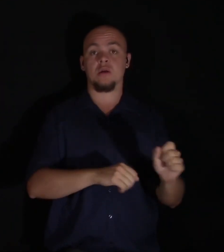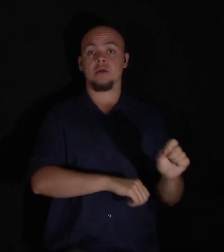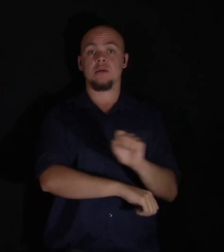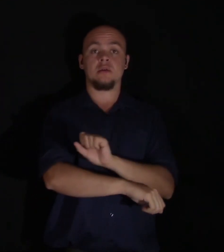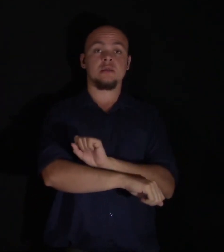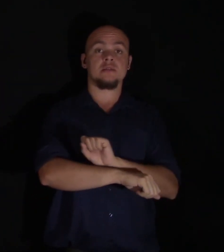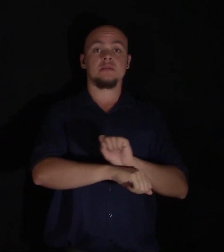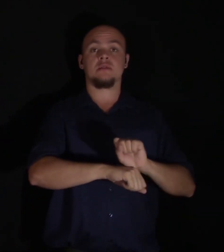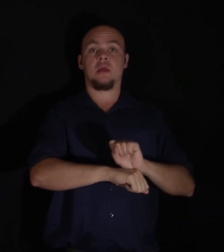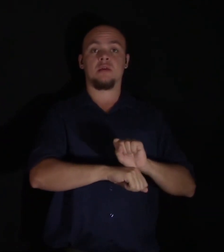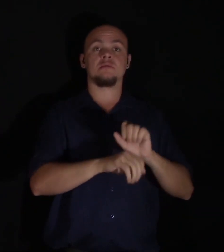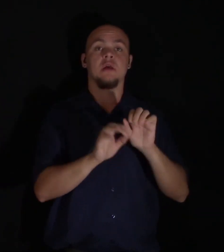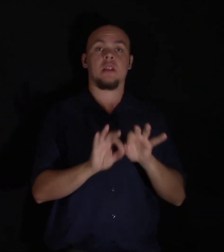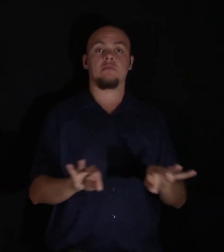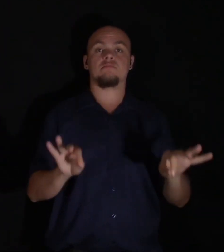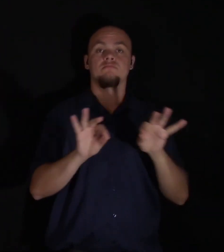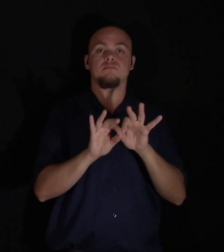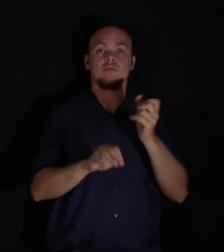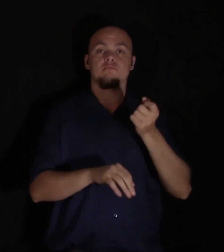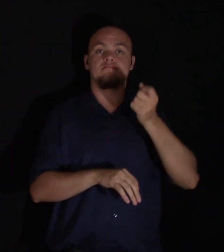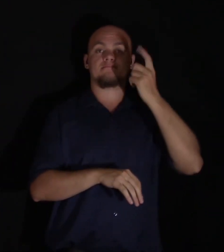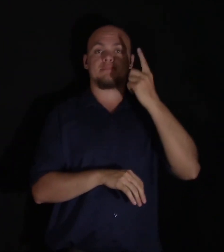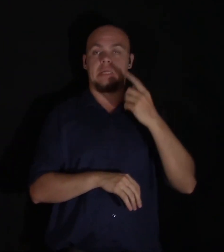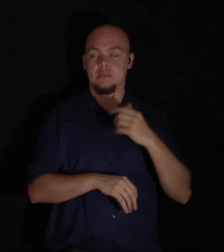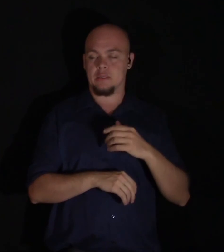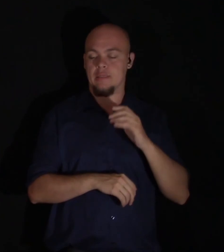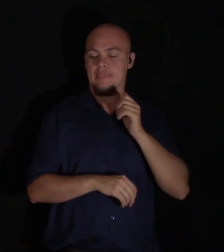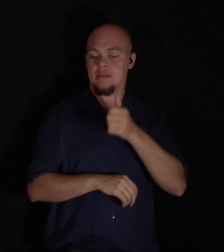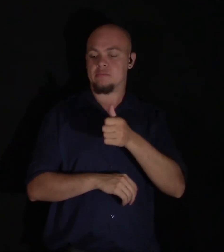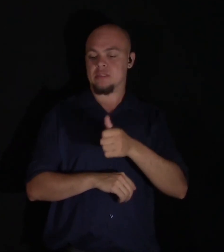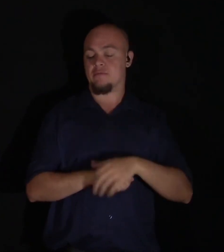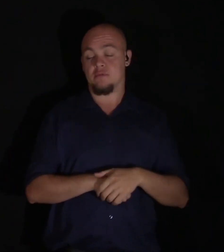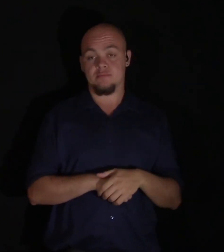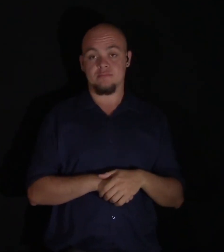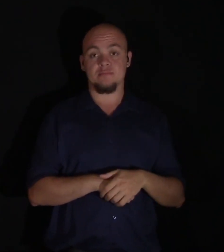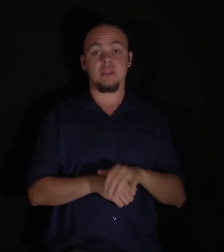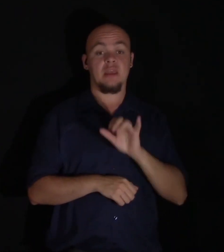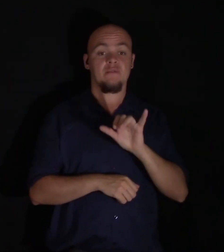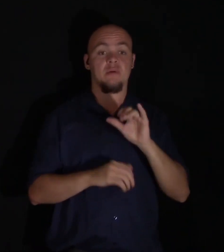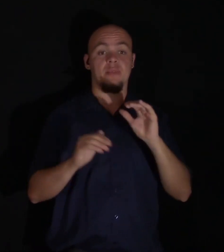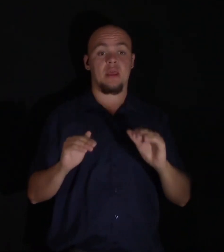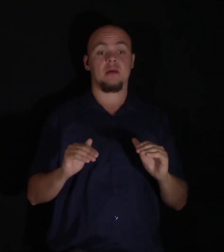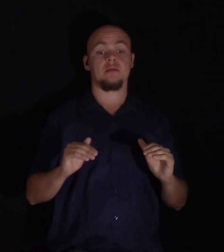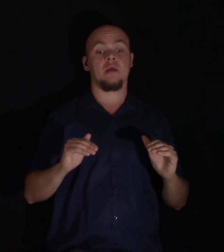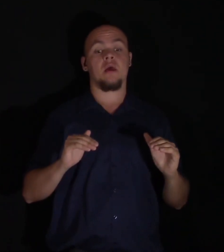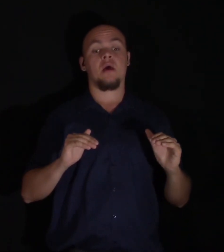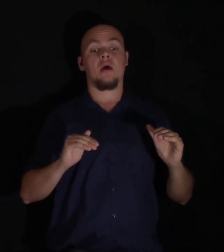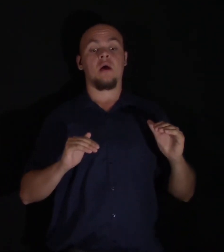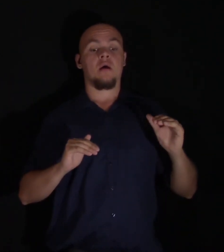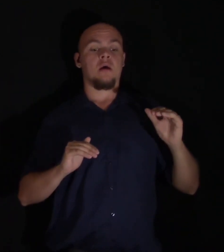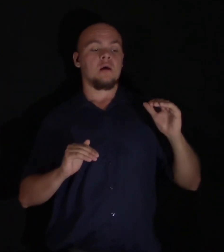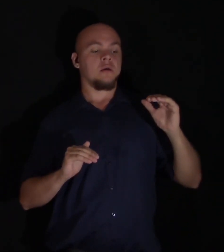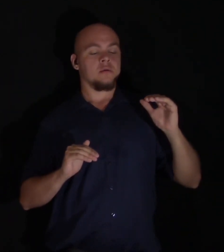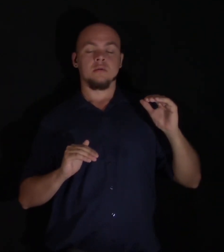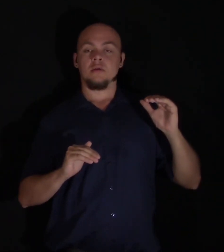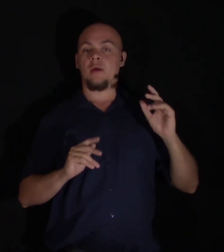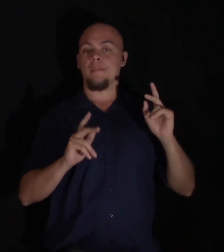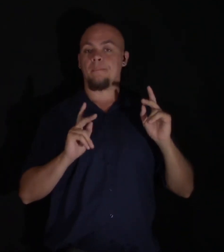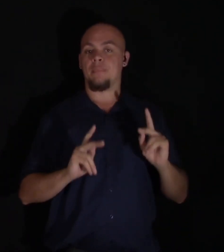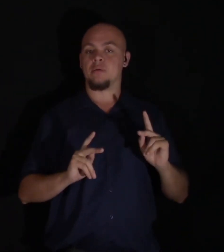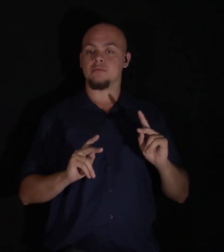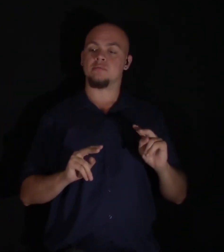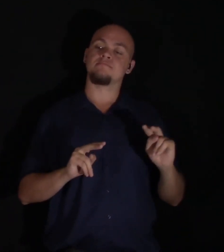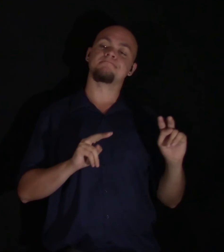of self-worth to stand on. From that higher vantage point, a person can